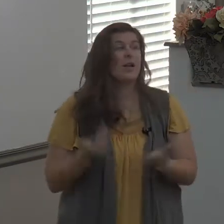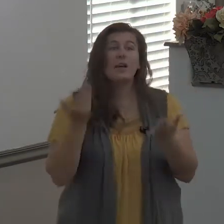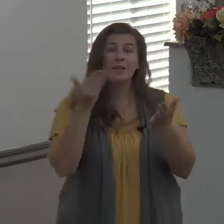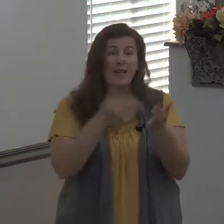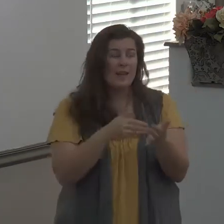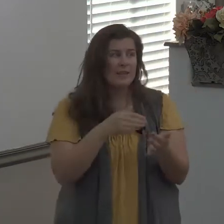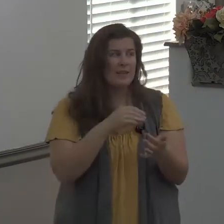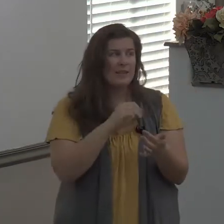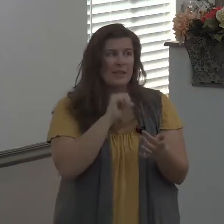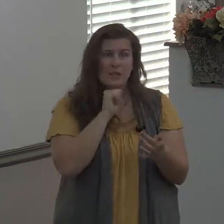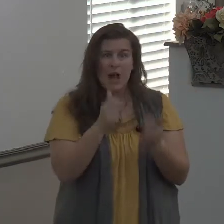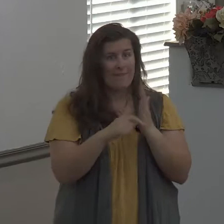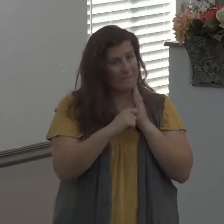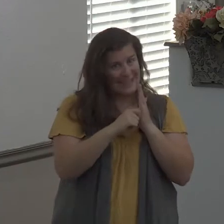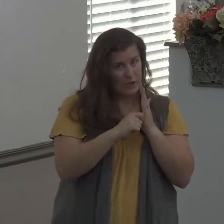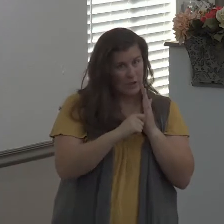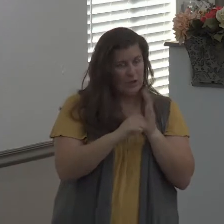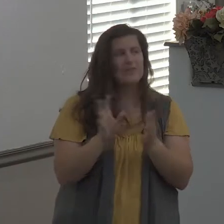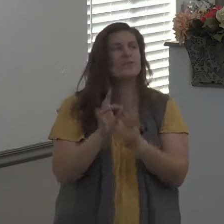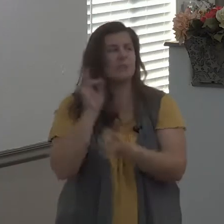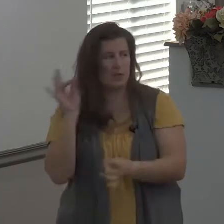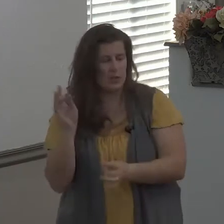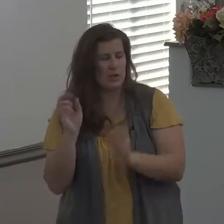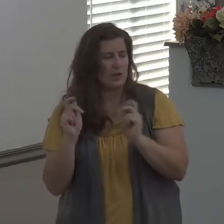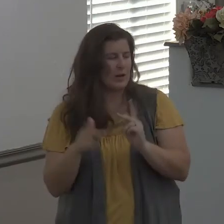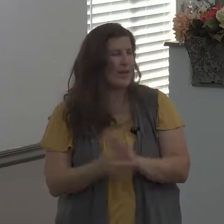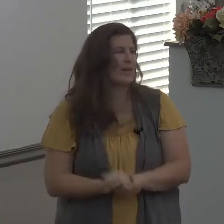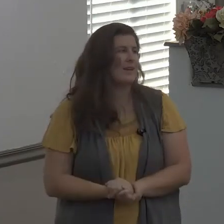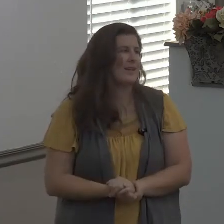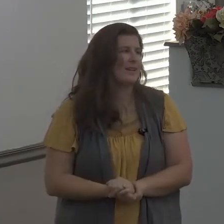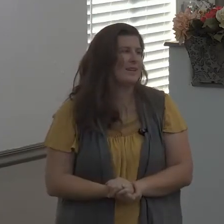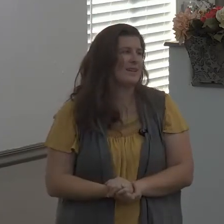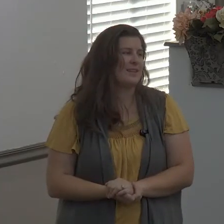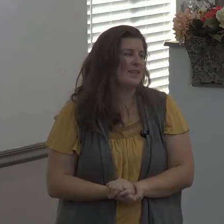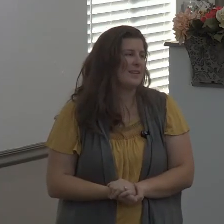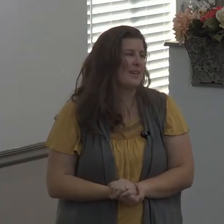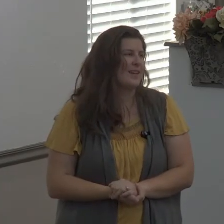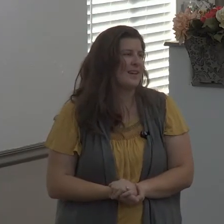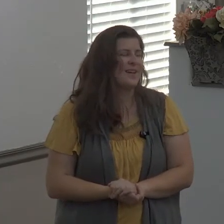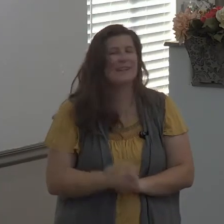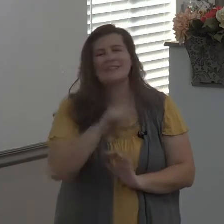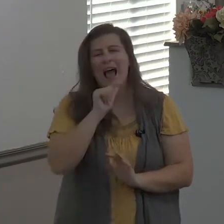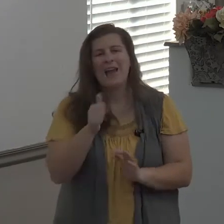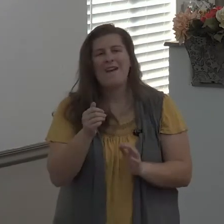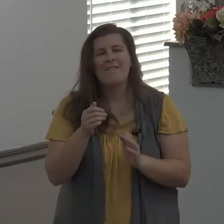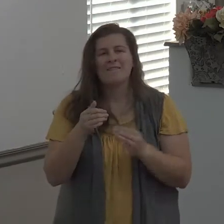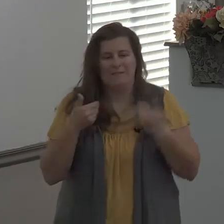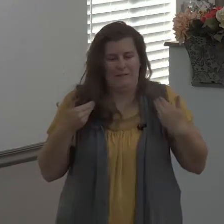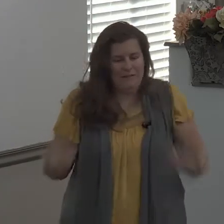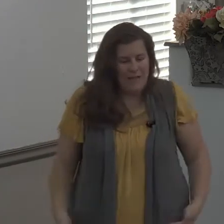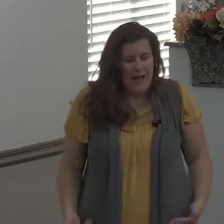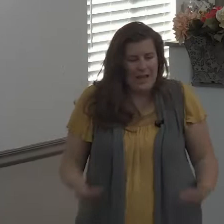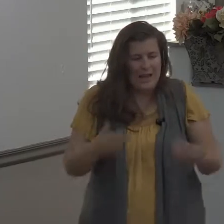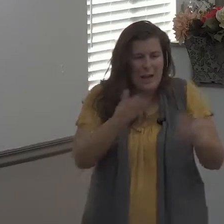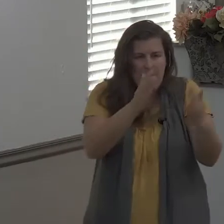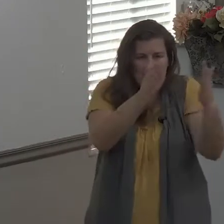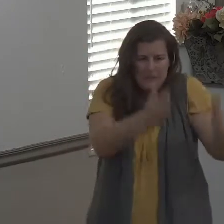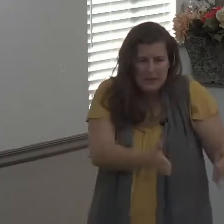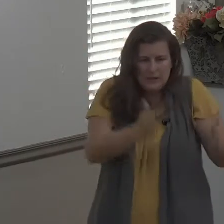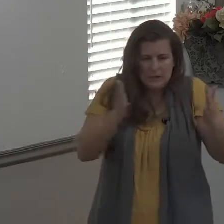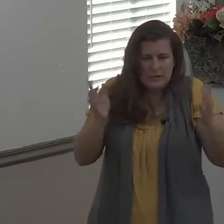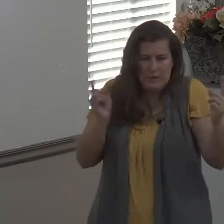his center to get him to the place where he'll listen to the word of God. Now again, this is not spiritual or physical. This is spiritual. Thank you. And you can be